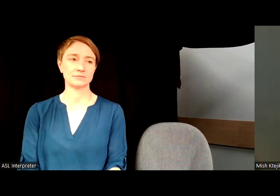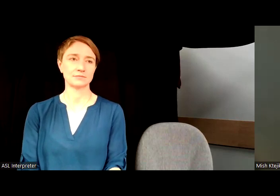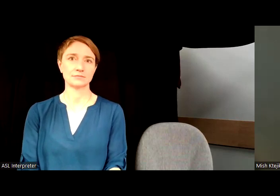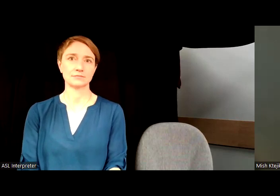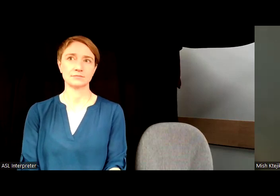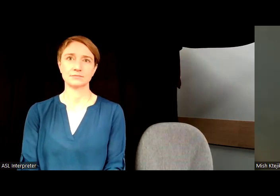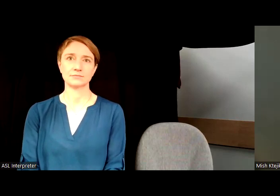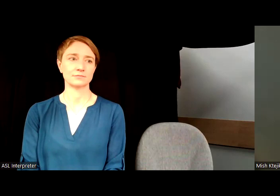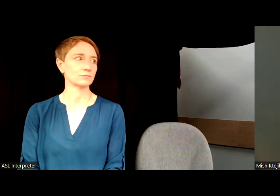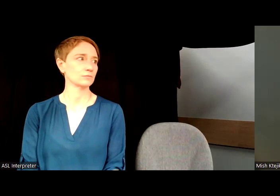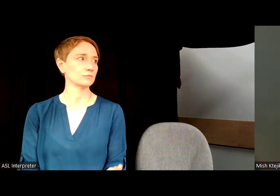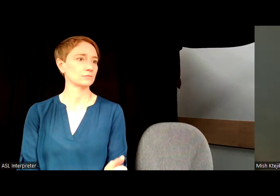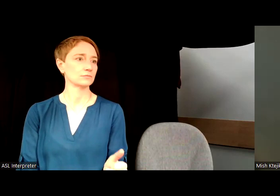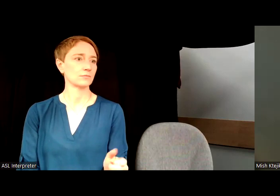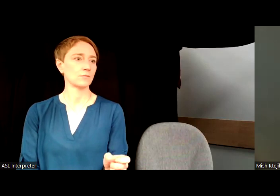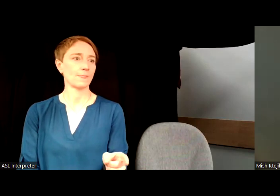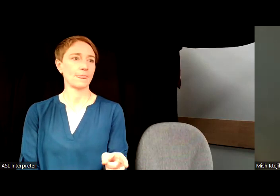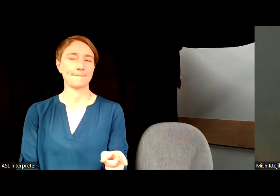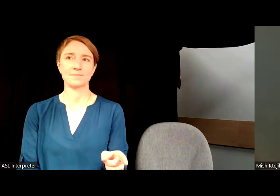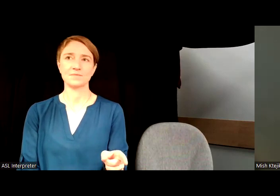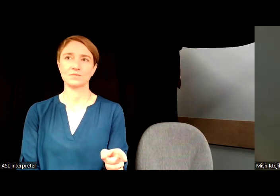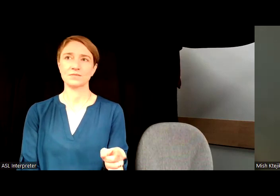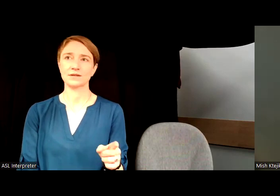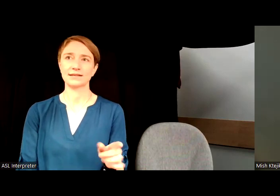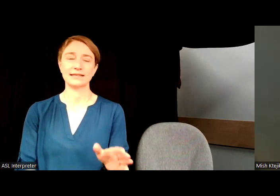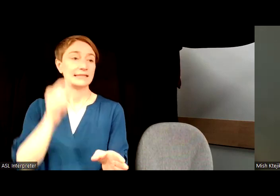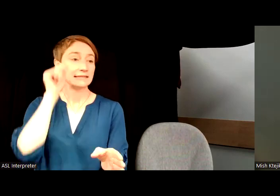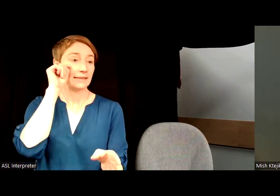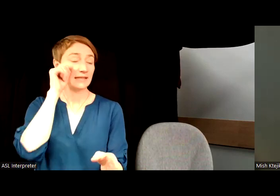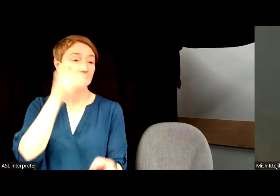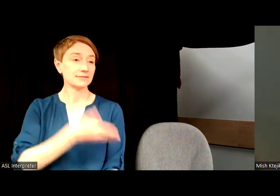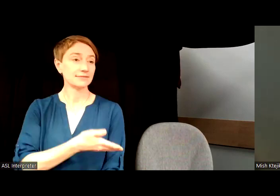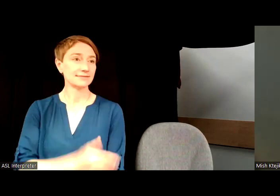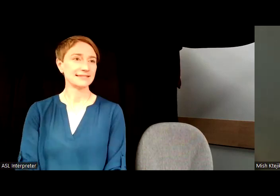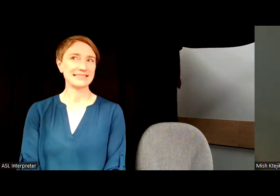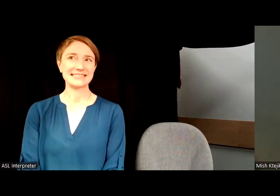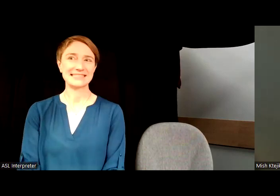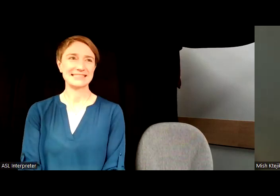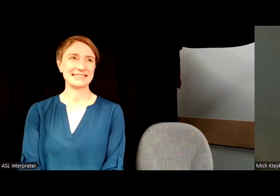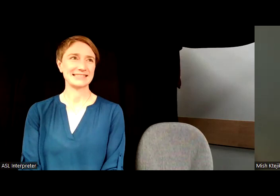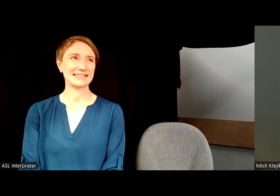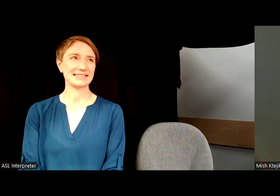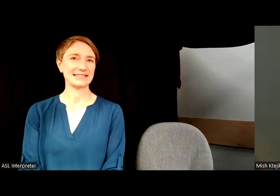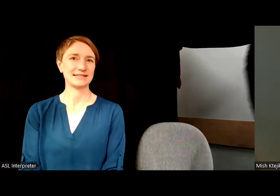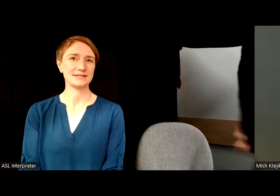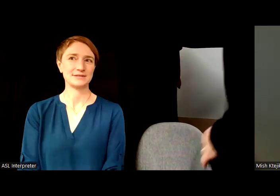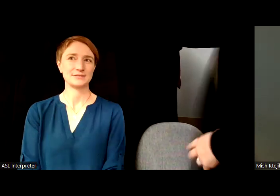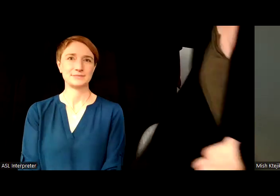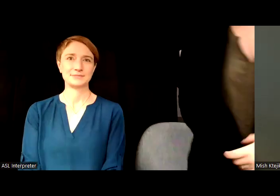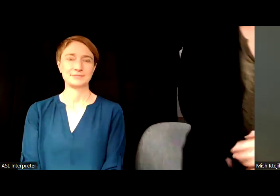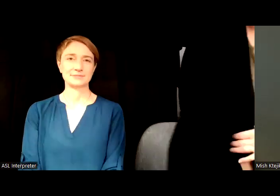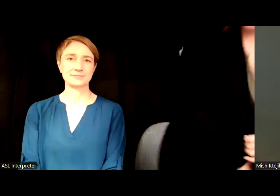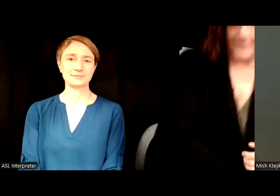Yes. I think I copy signing. Okay, Tammy, Jack. Can Tammy please